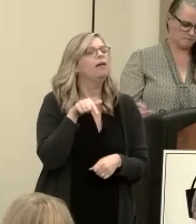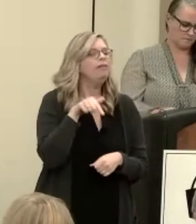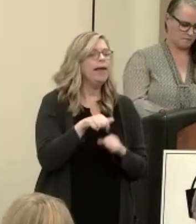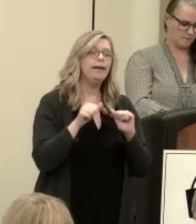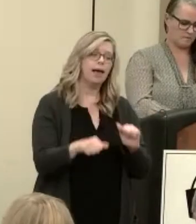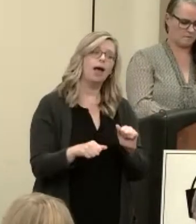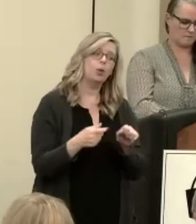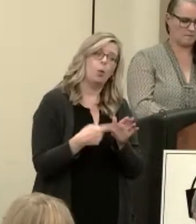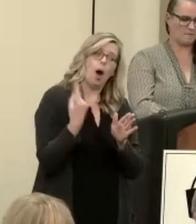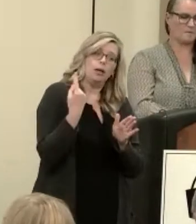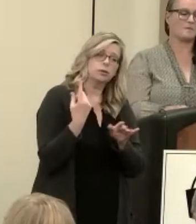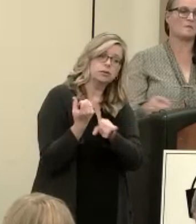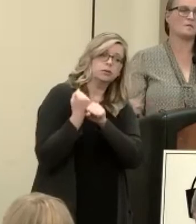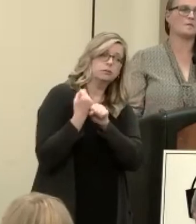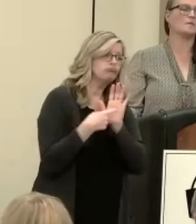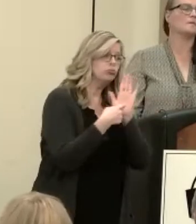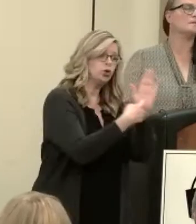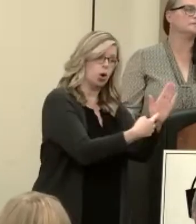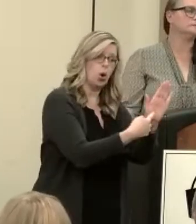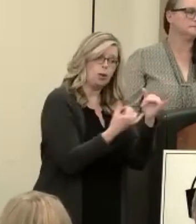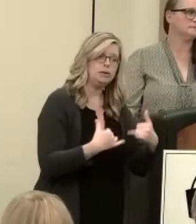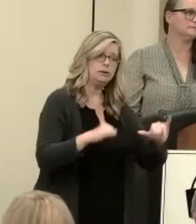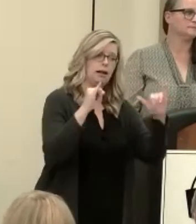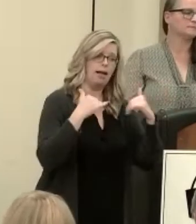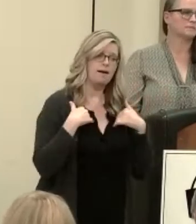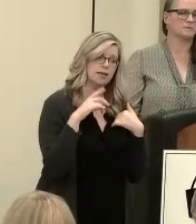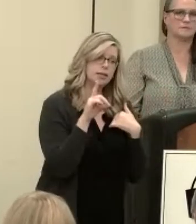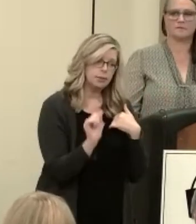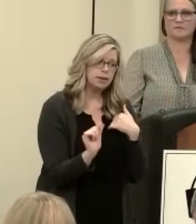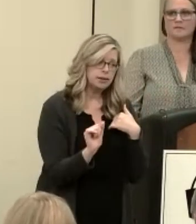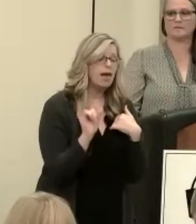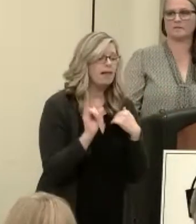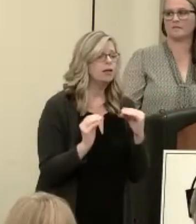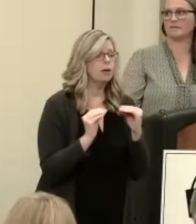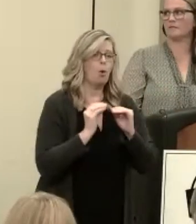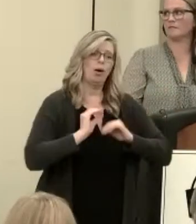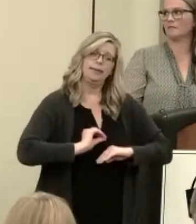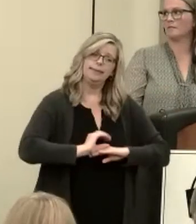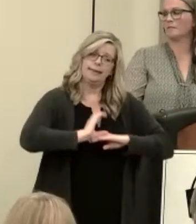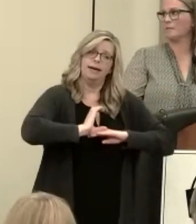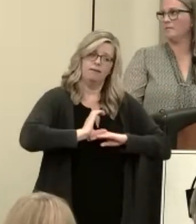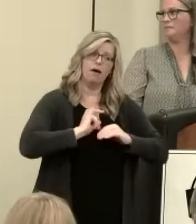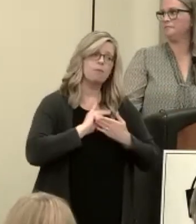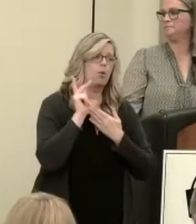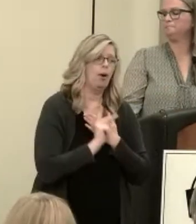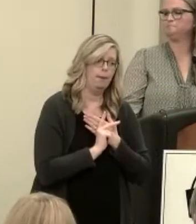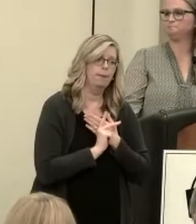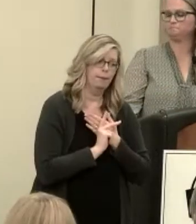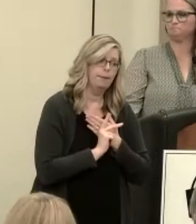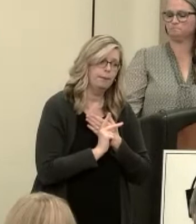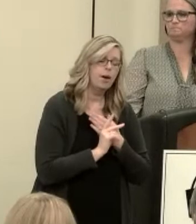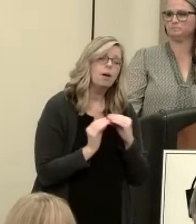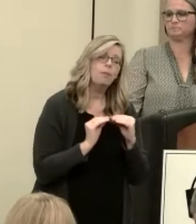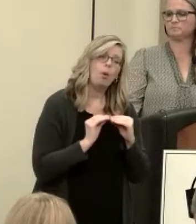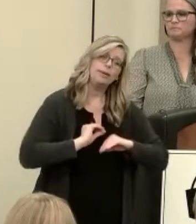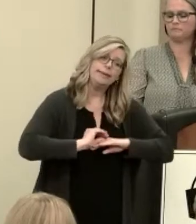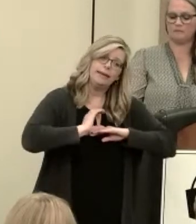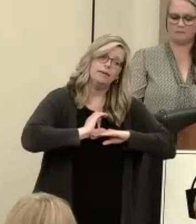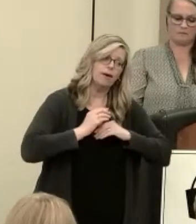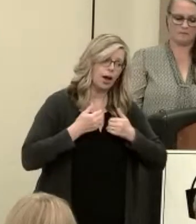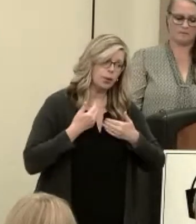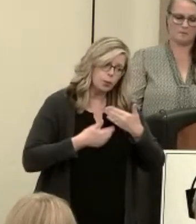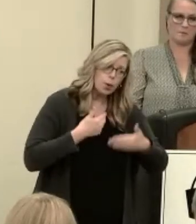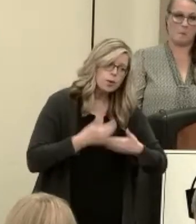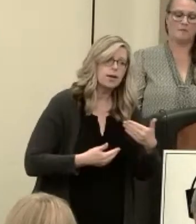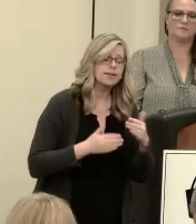they are still living with their disability. And it is a more dignified program. We have also a more dignified way of